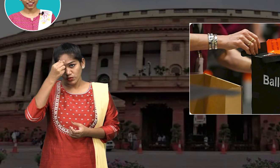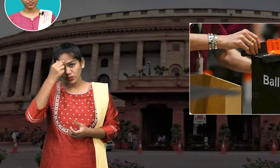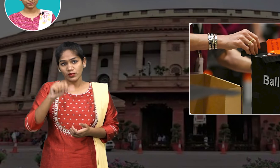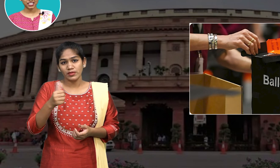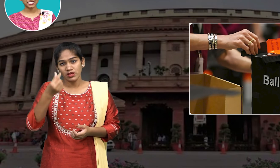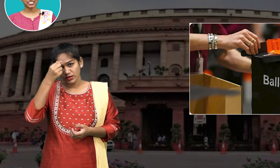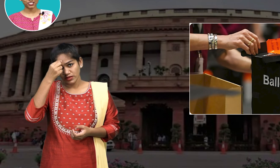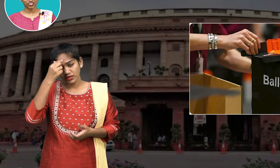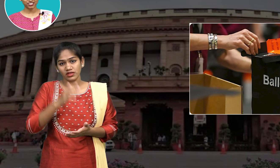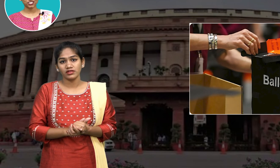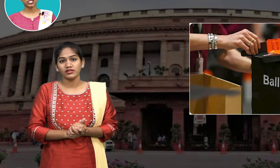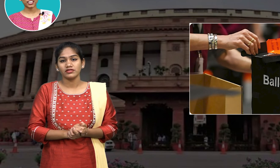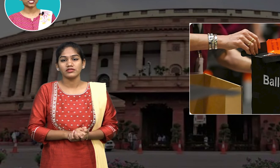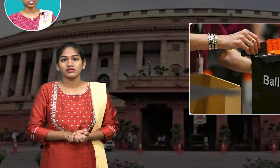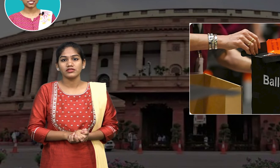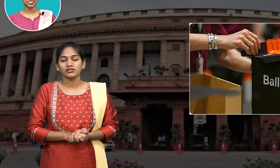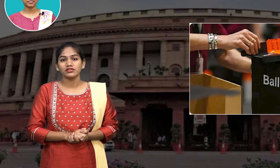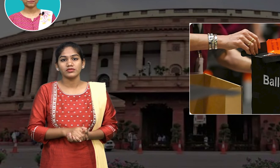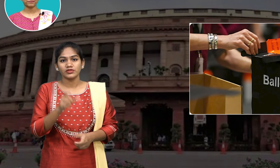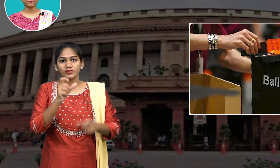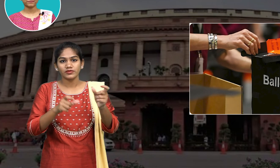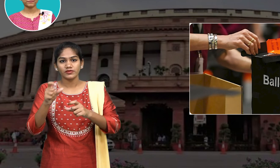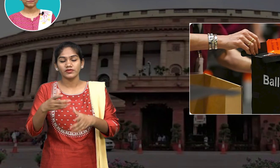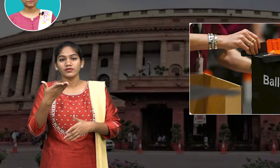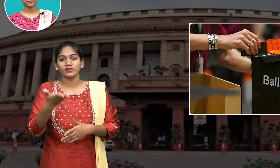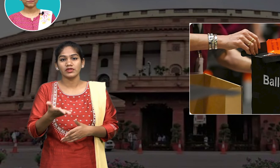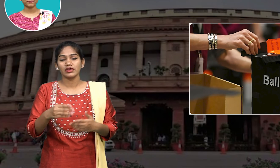Members can suggest changes.